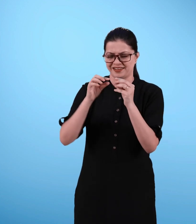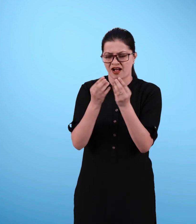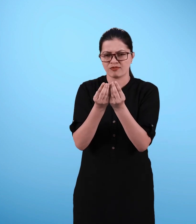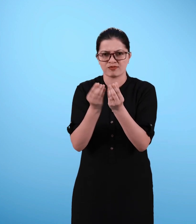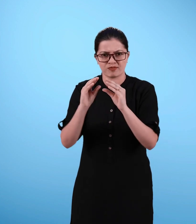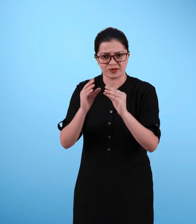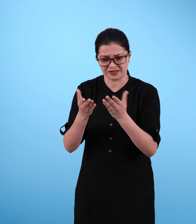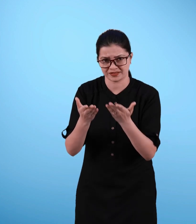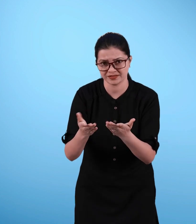the tailor.